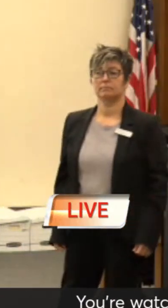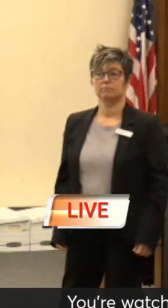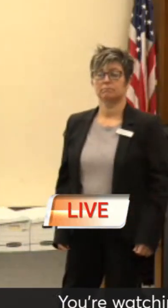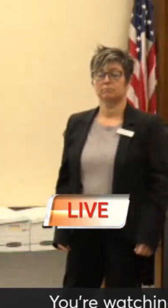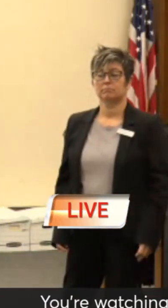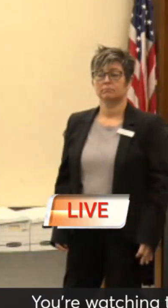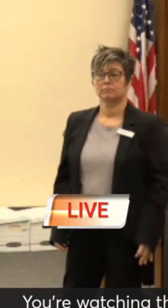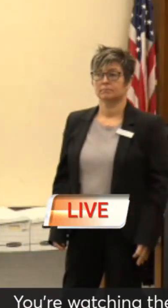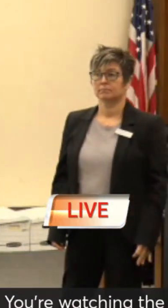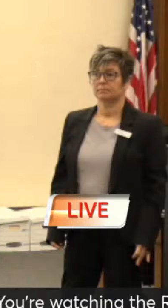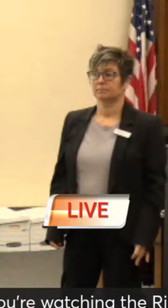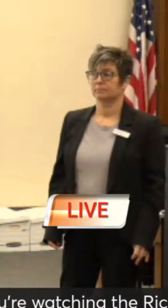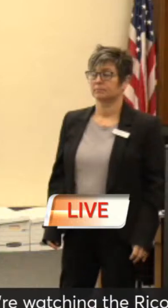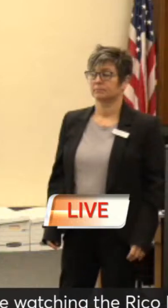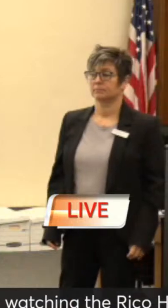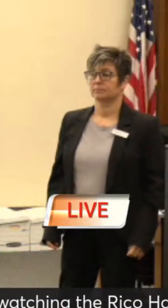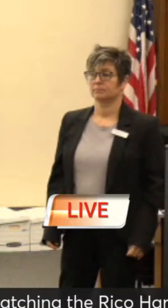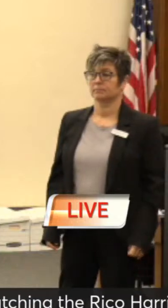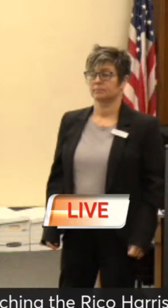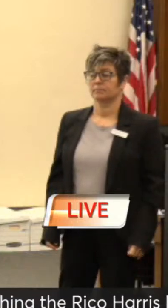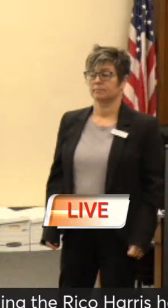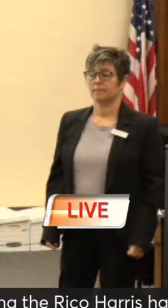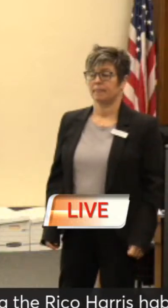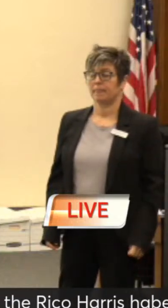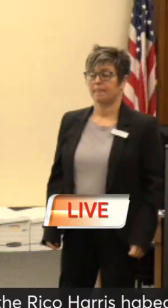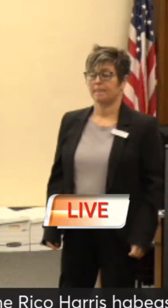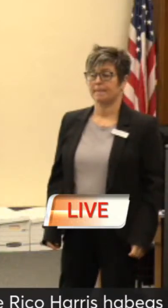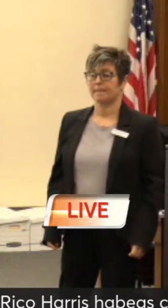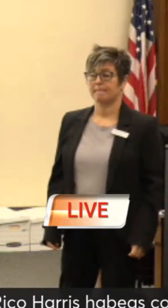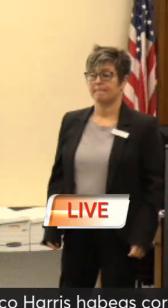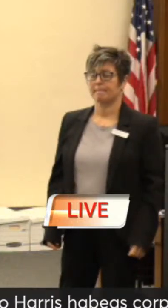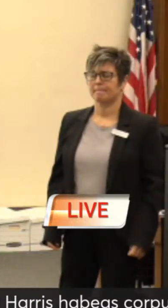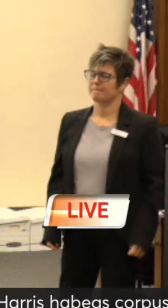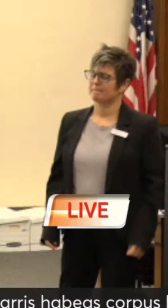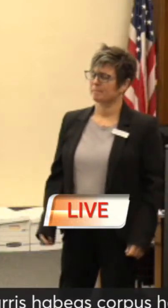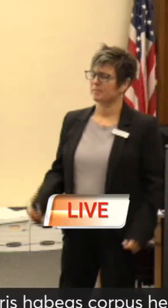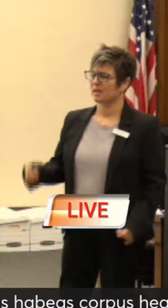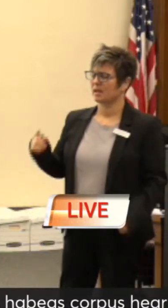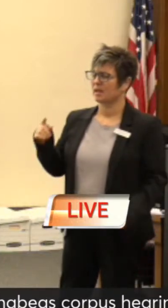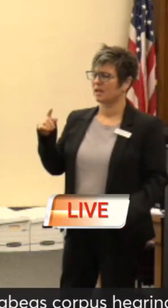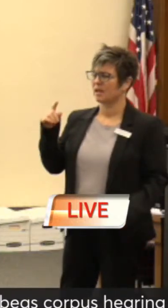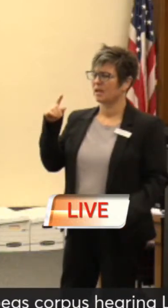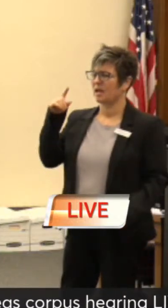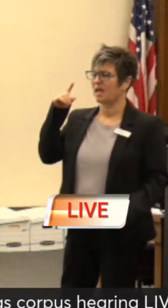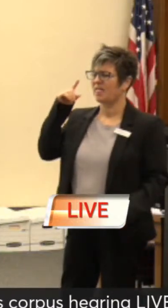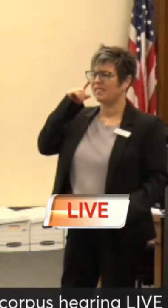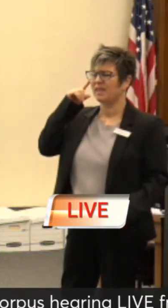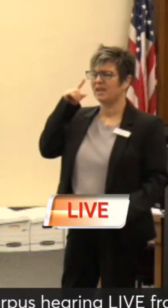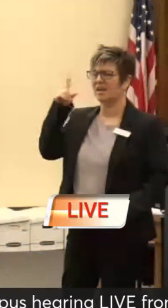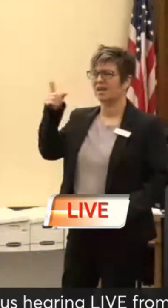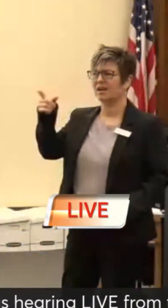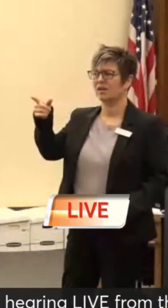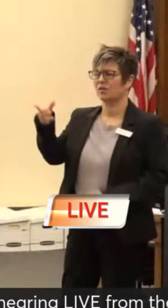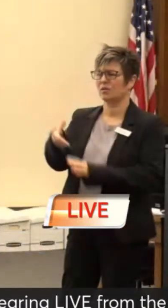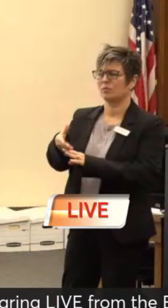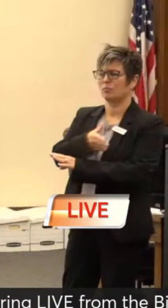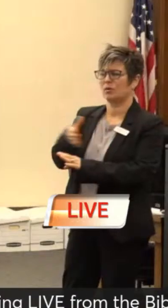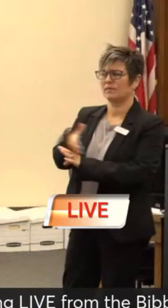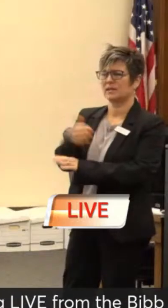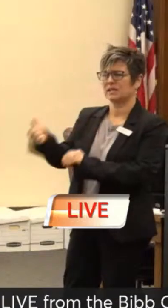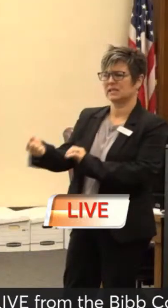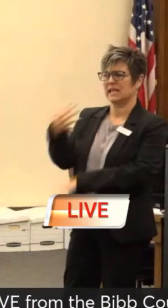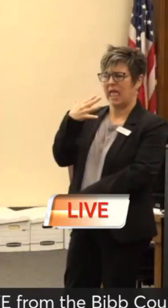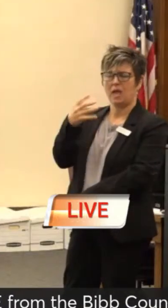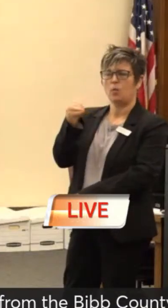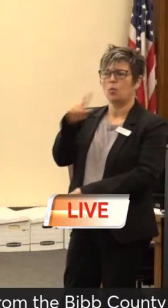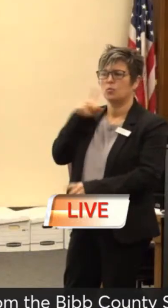good. I know that I think some of that had been previously sent to me, or at least it's been filed, and I got a